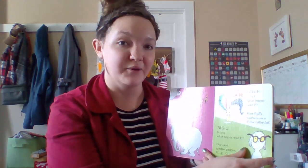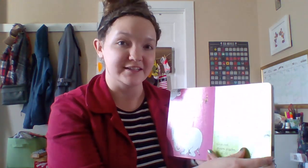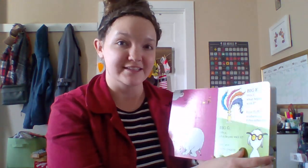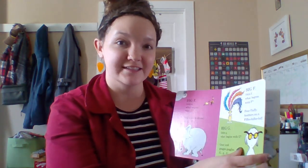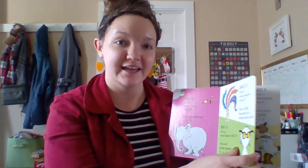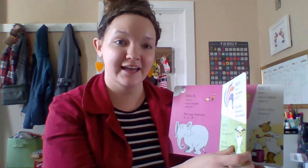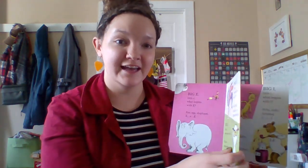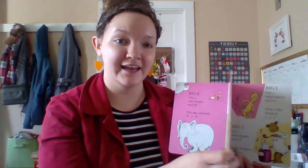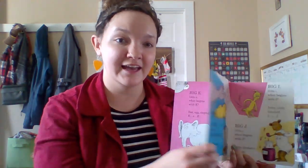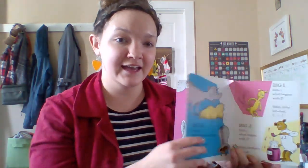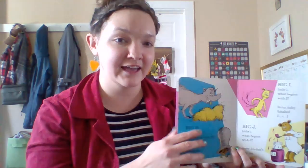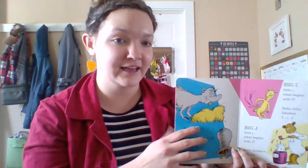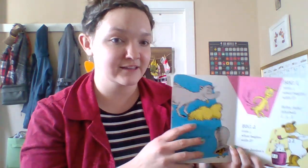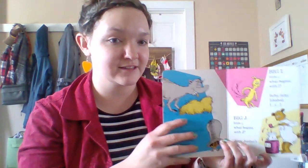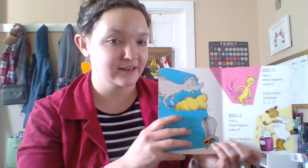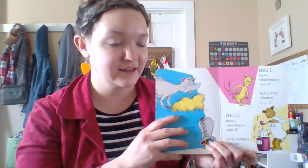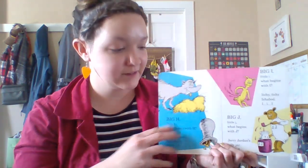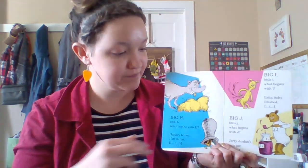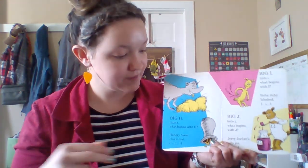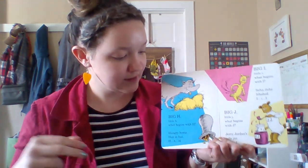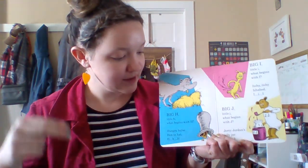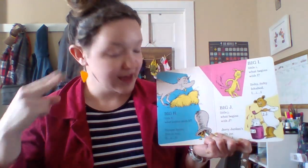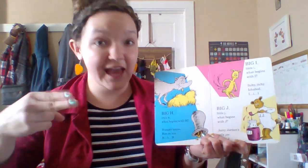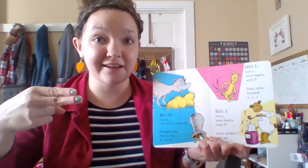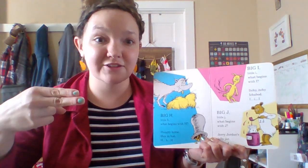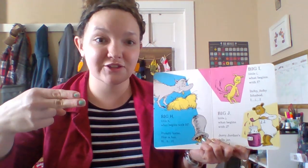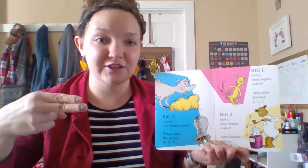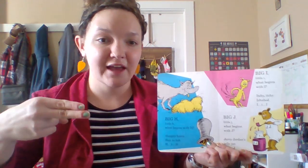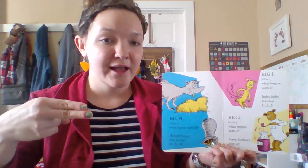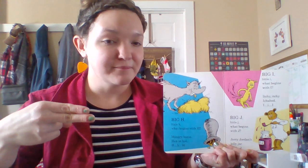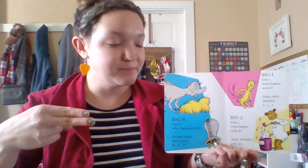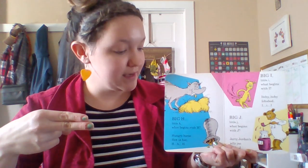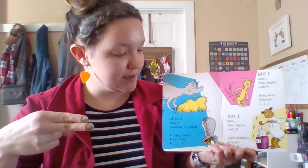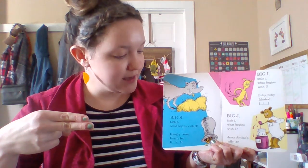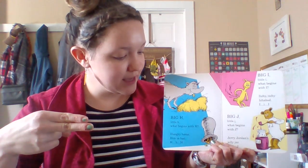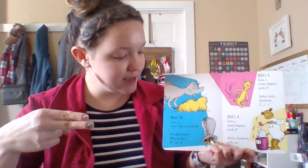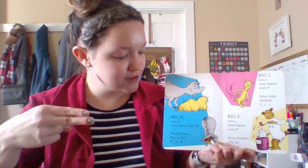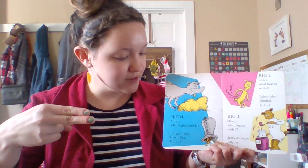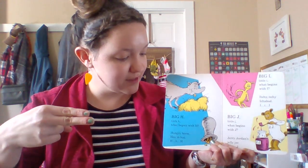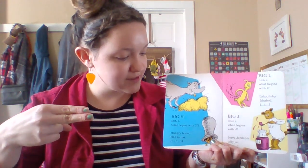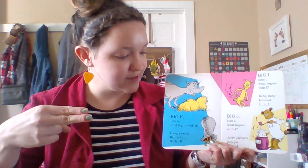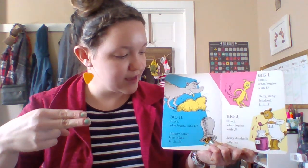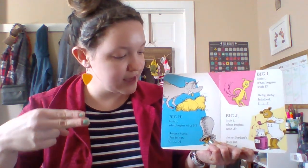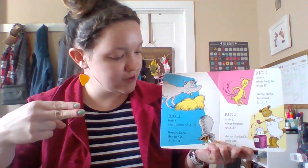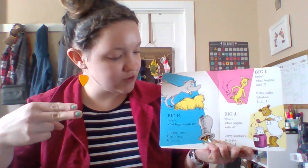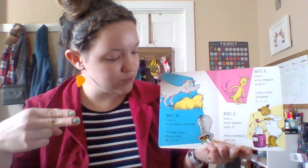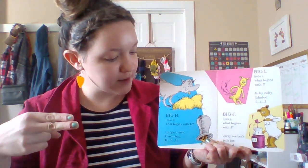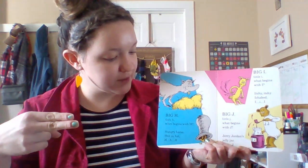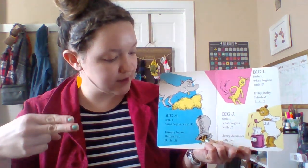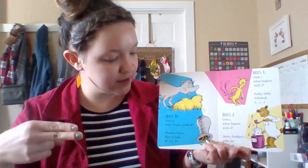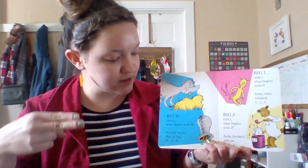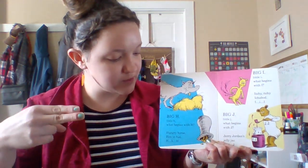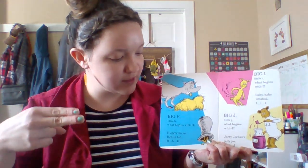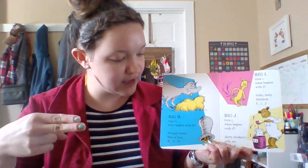What's next? H, big H, little H, what begins with